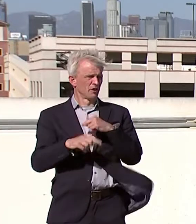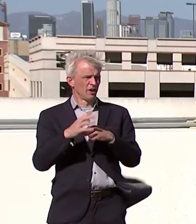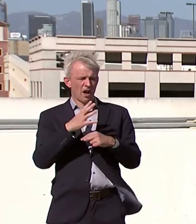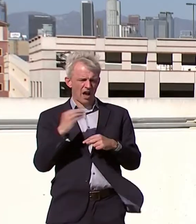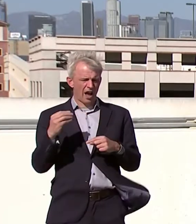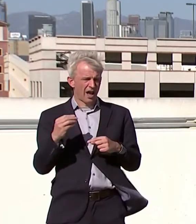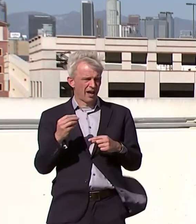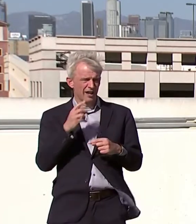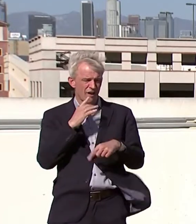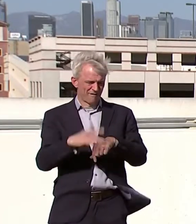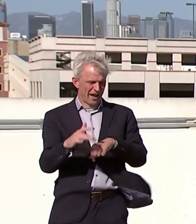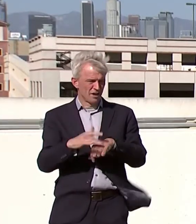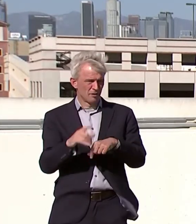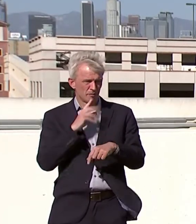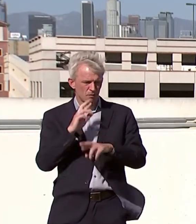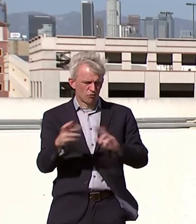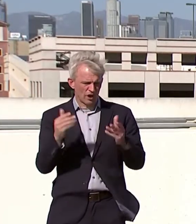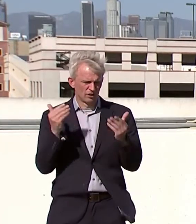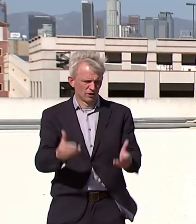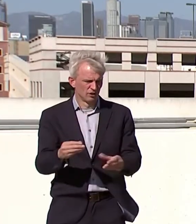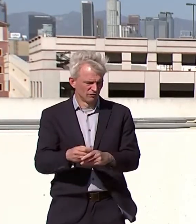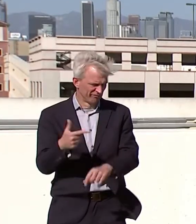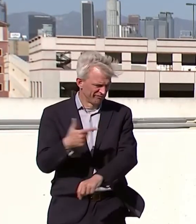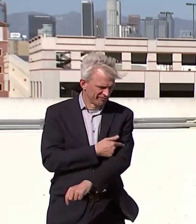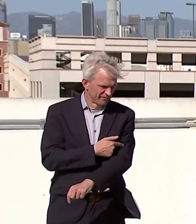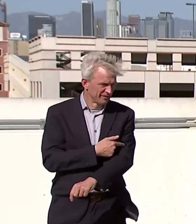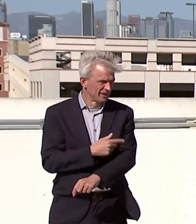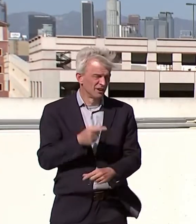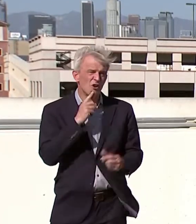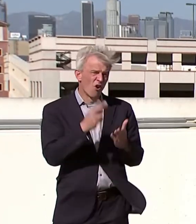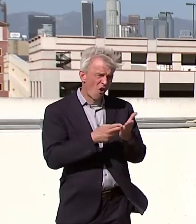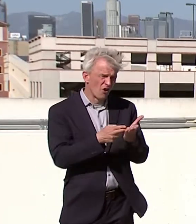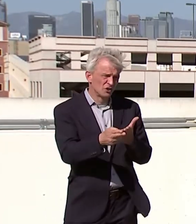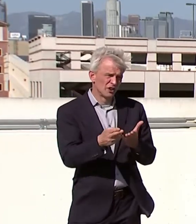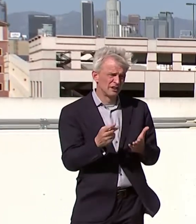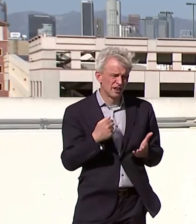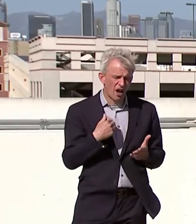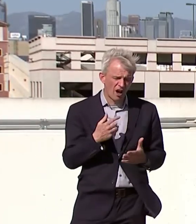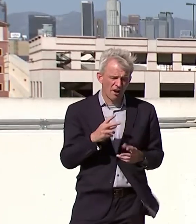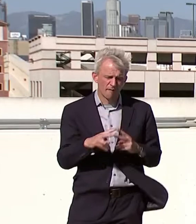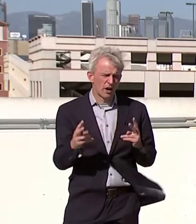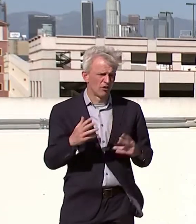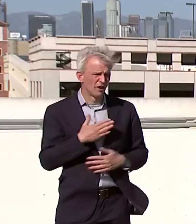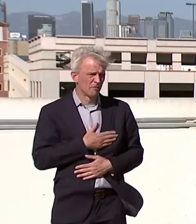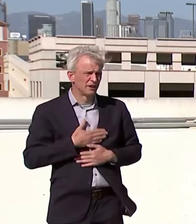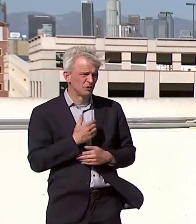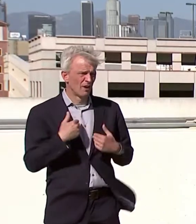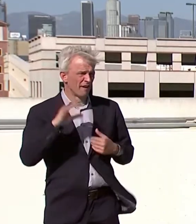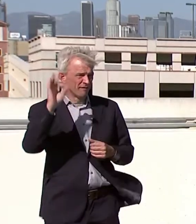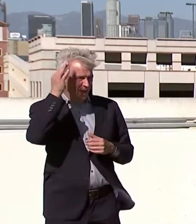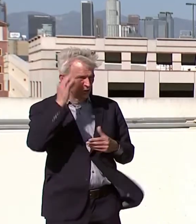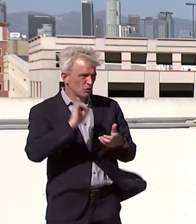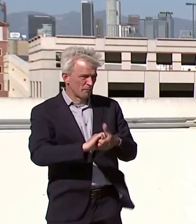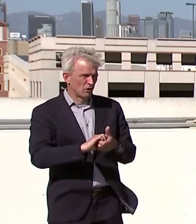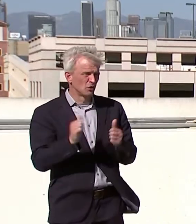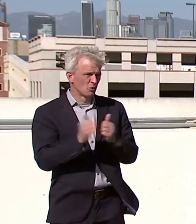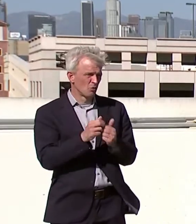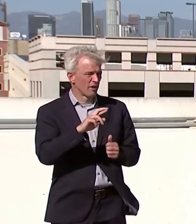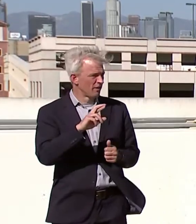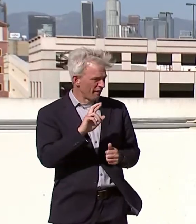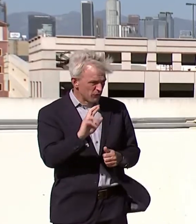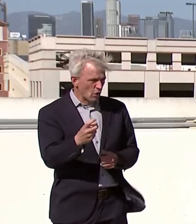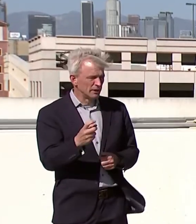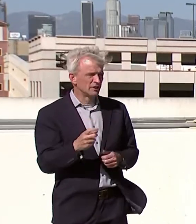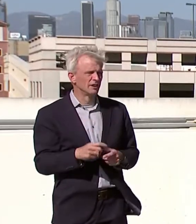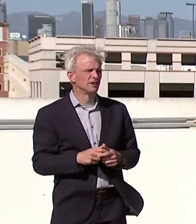in the arms of people in our county. I frankly am pleased when we have a federal partnership with our pharmacies, or we